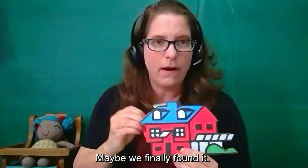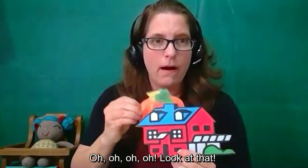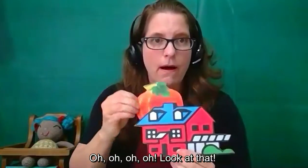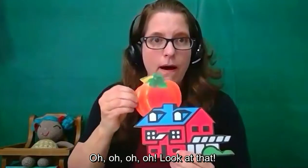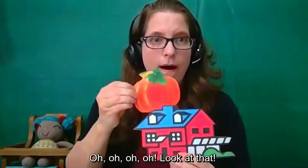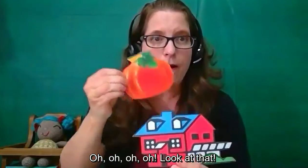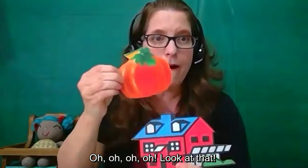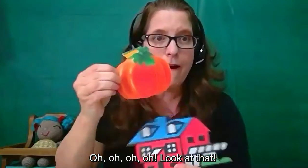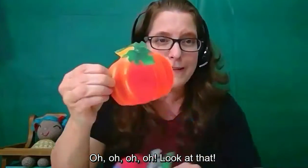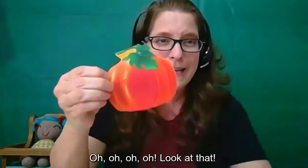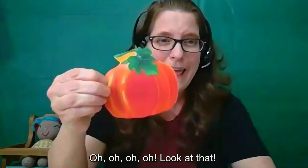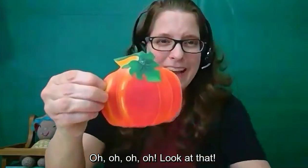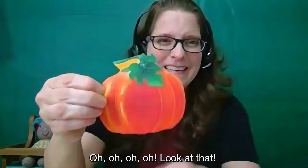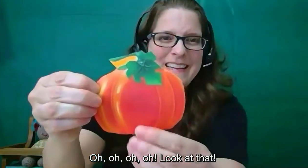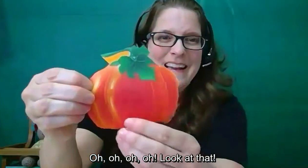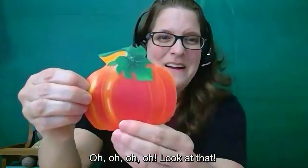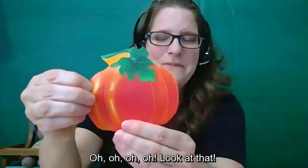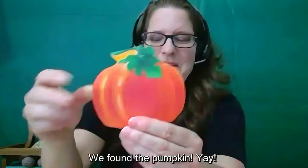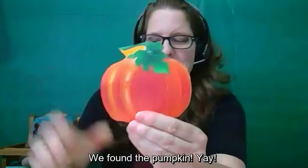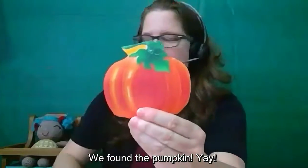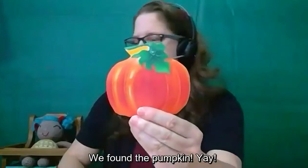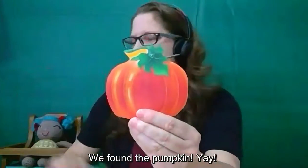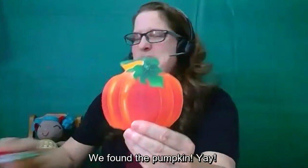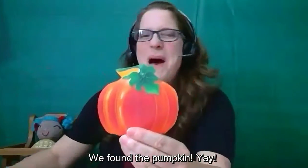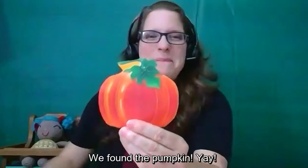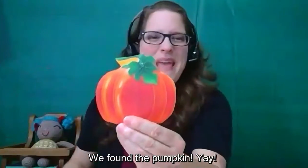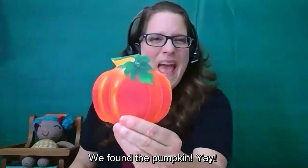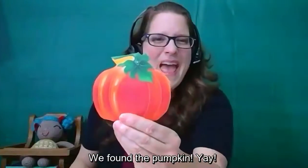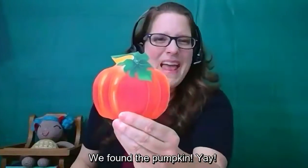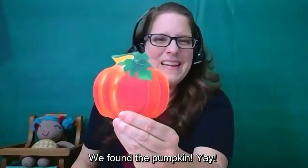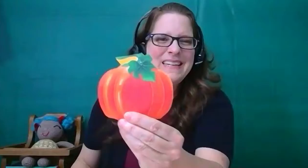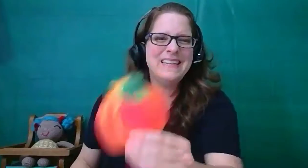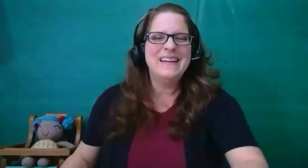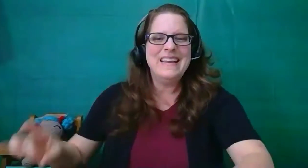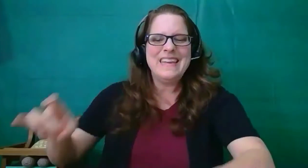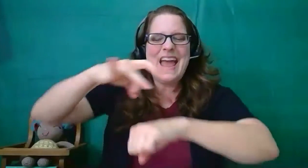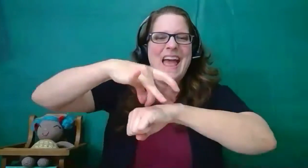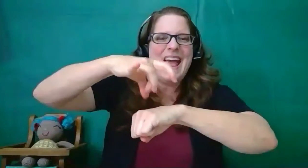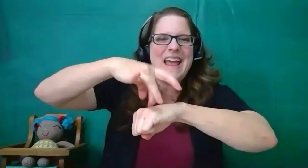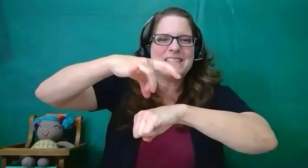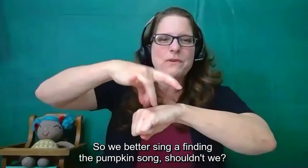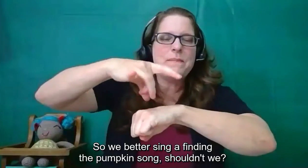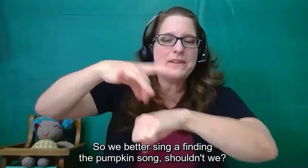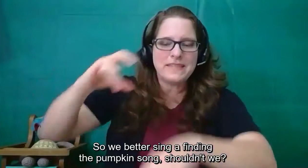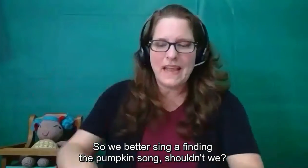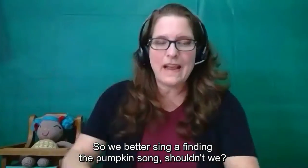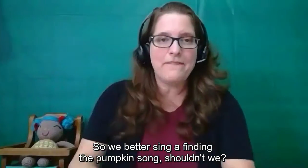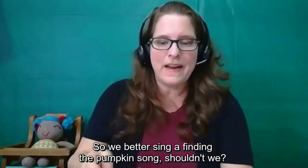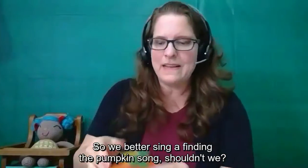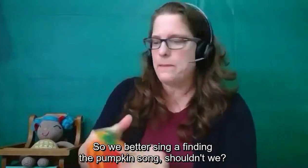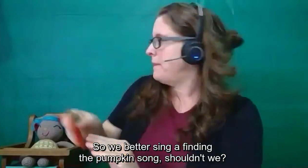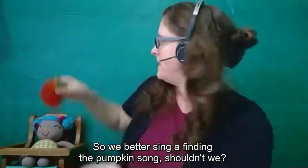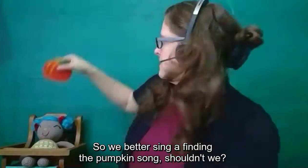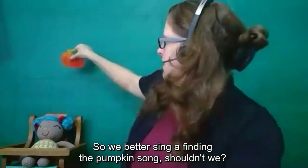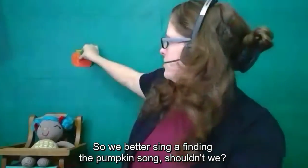at that. We found the pumpkin. Yay. So we better sing a Finding the Pumpkin song, shouldn't